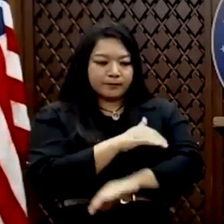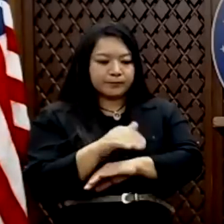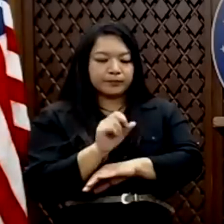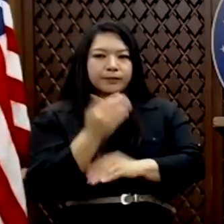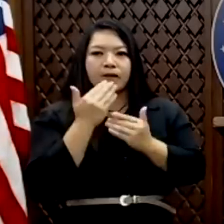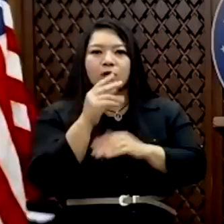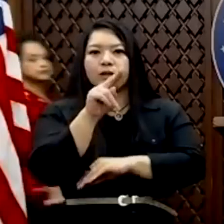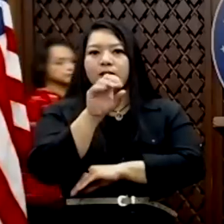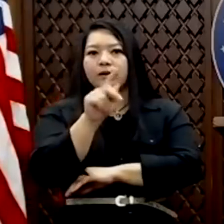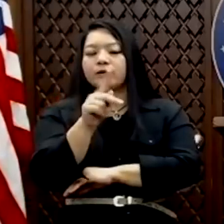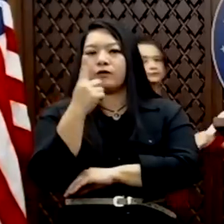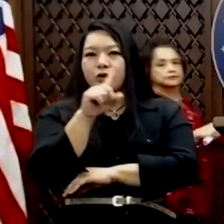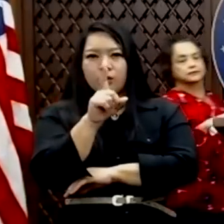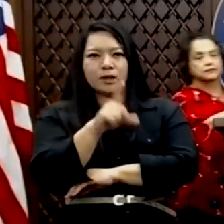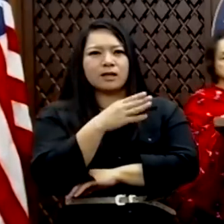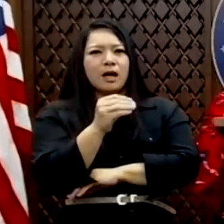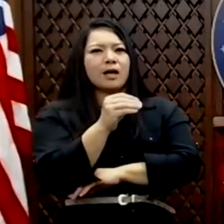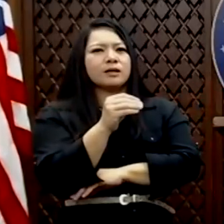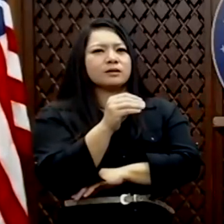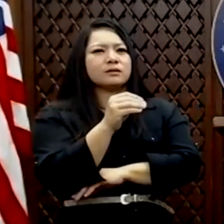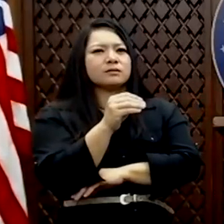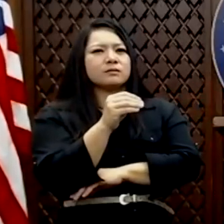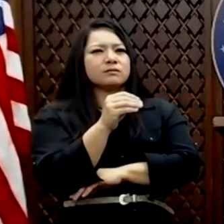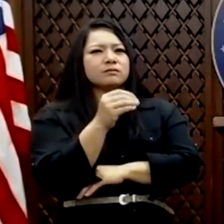Thank you, Nick. Wayne Chargaloff.